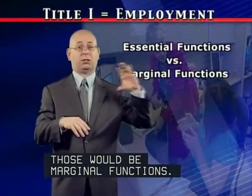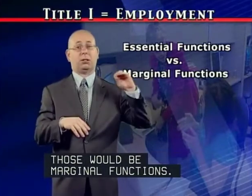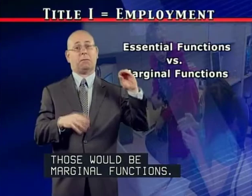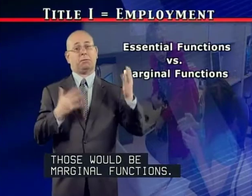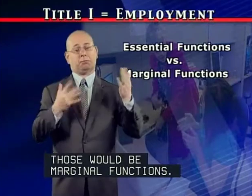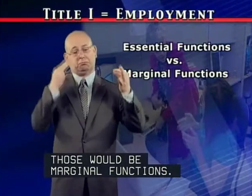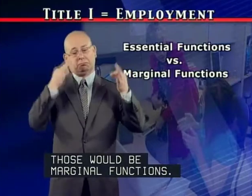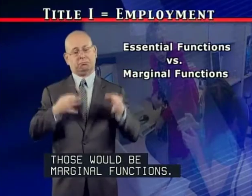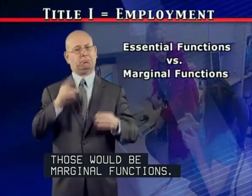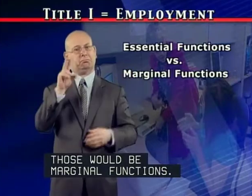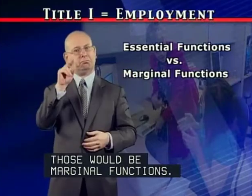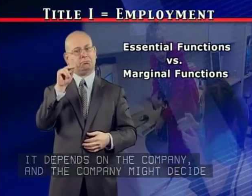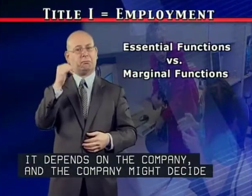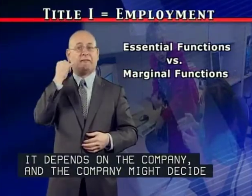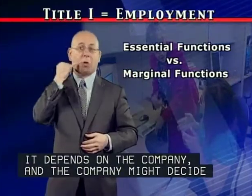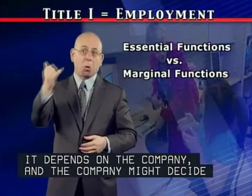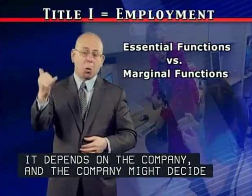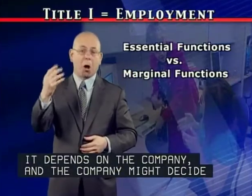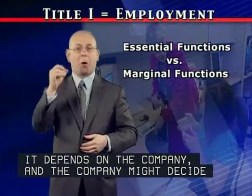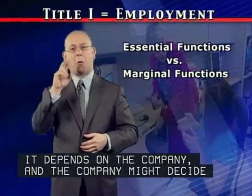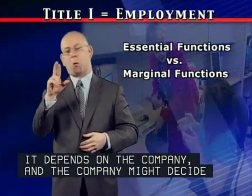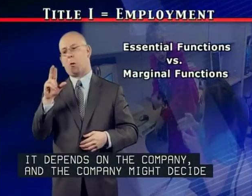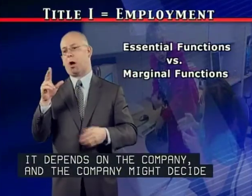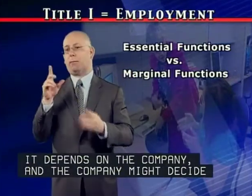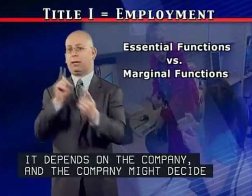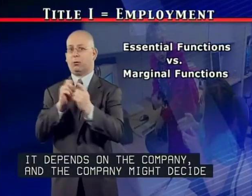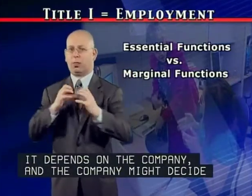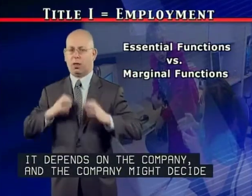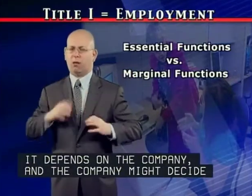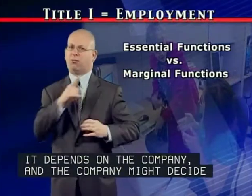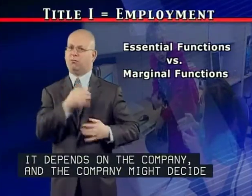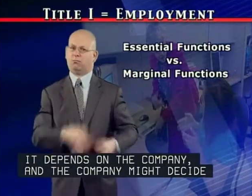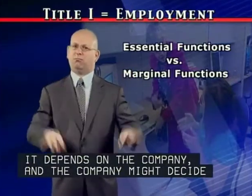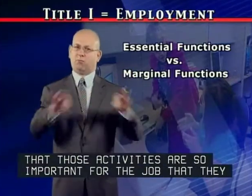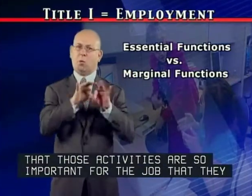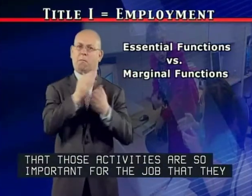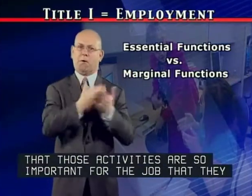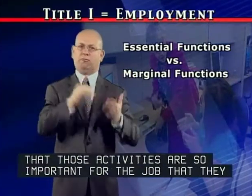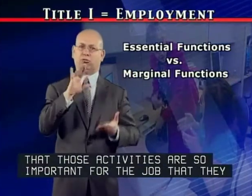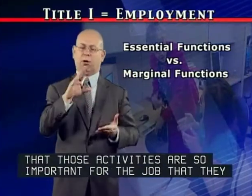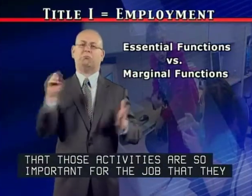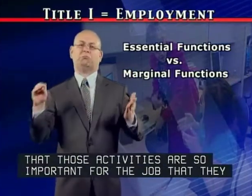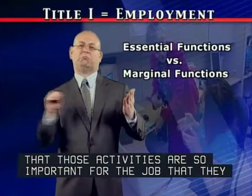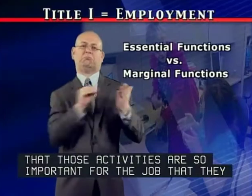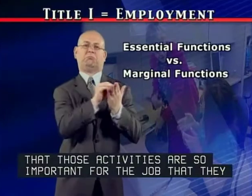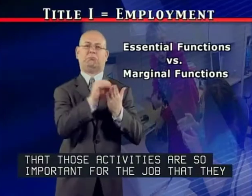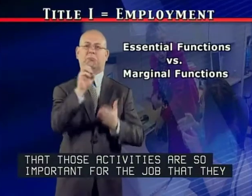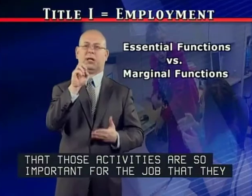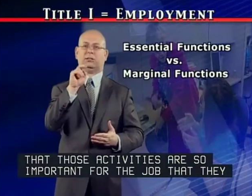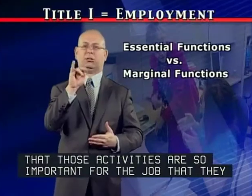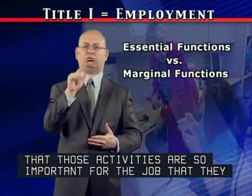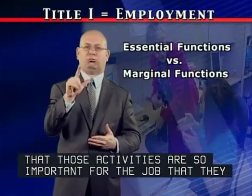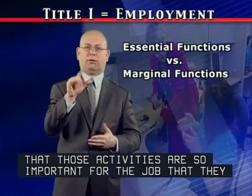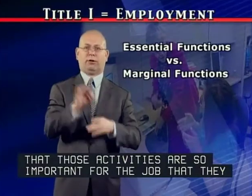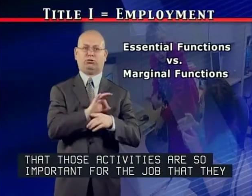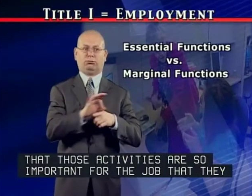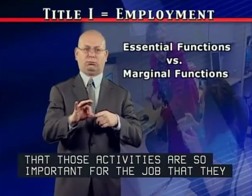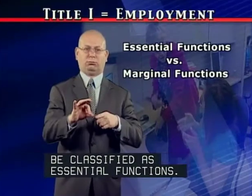marginal functions. It depends on the company, and the company might decide that those activities are so important for the job that